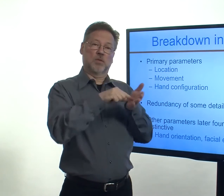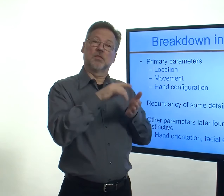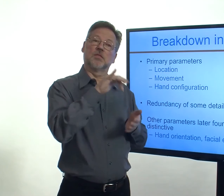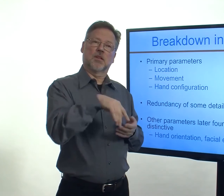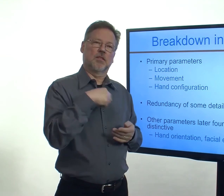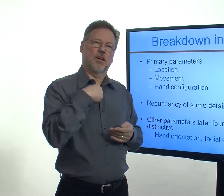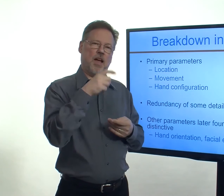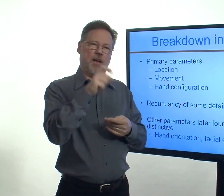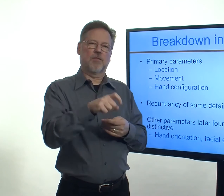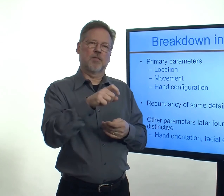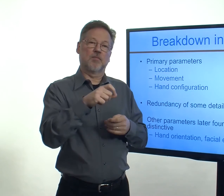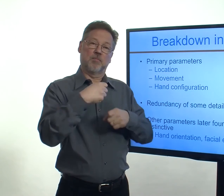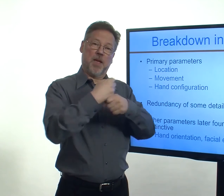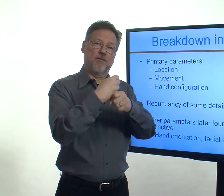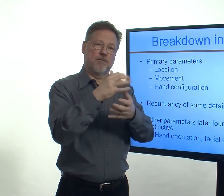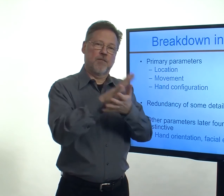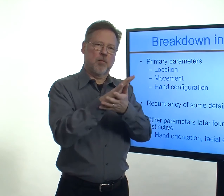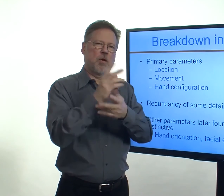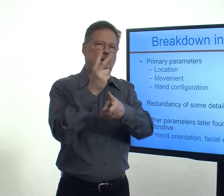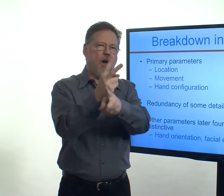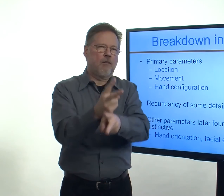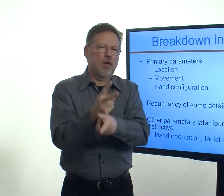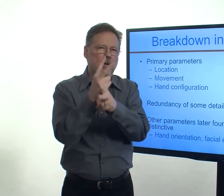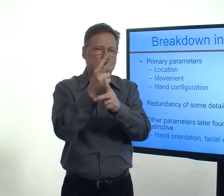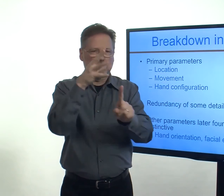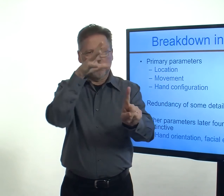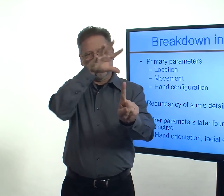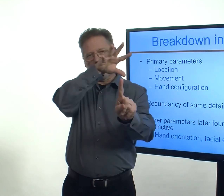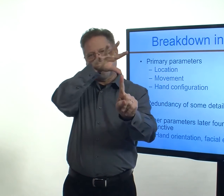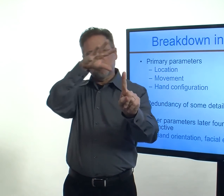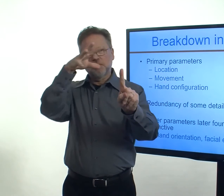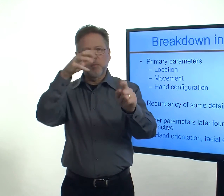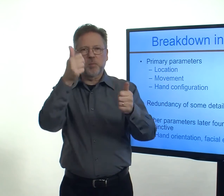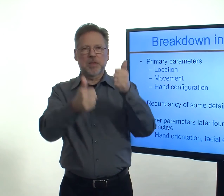saw, you should have noticed that we had to place the camera carefully so that the viewing angle would work.